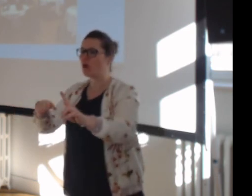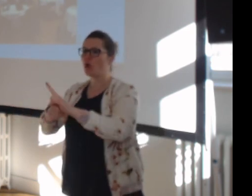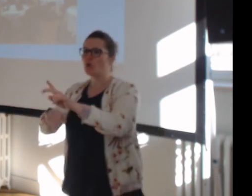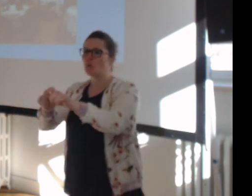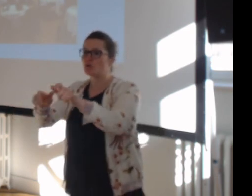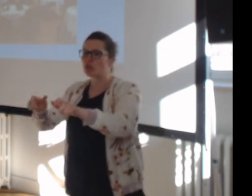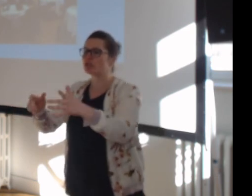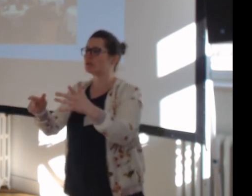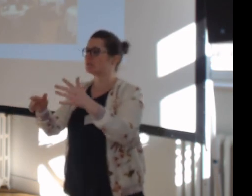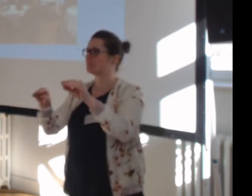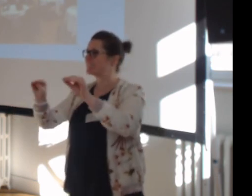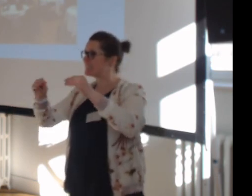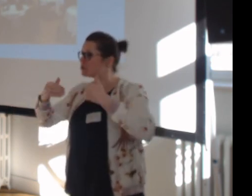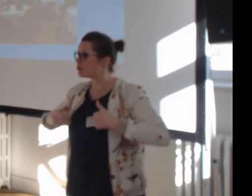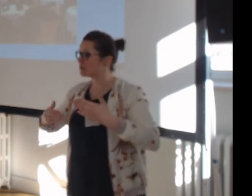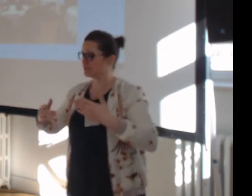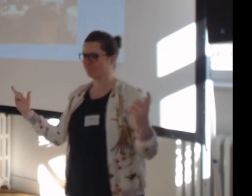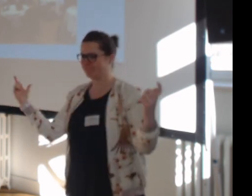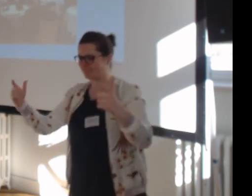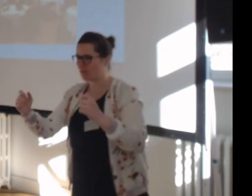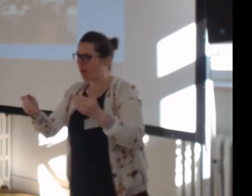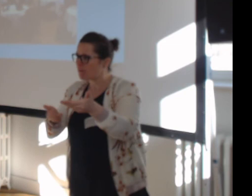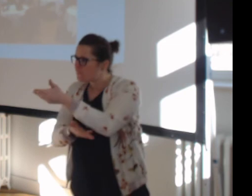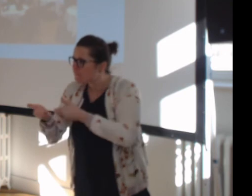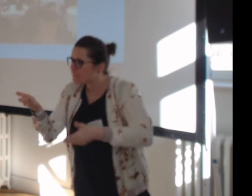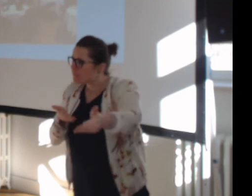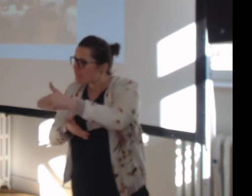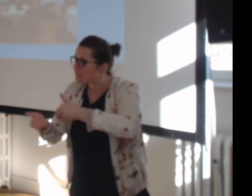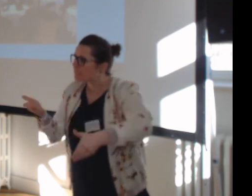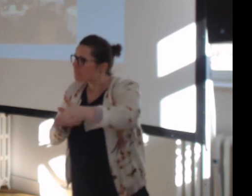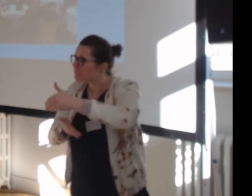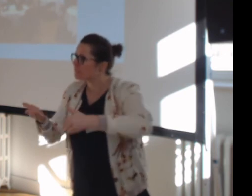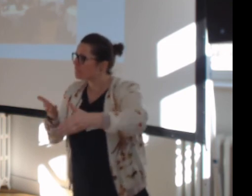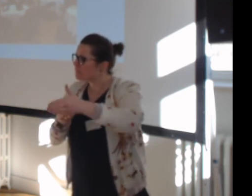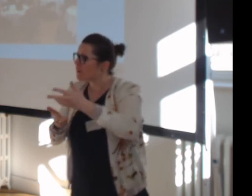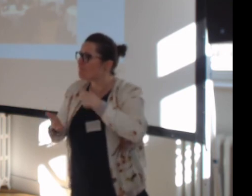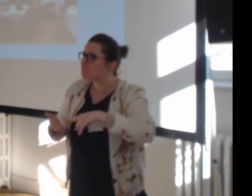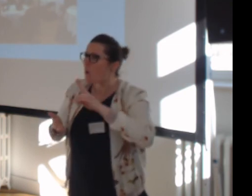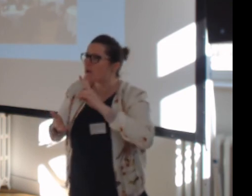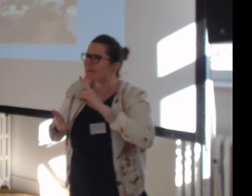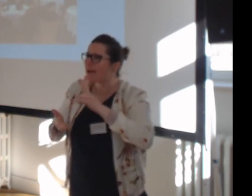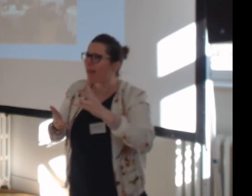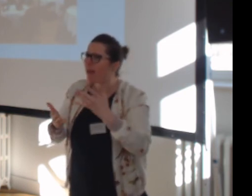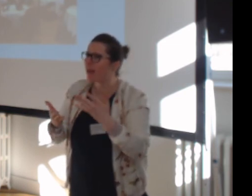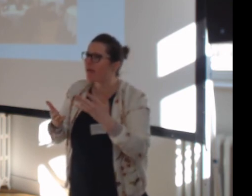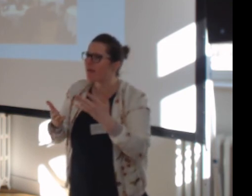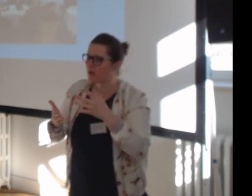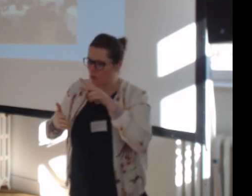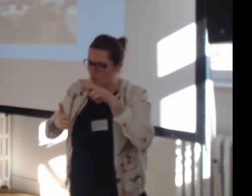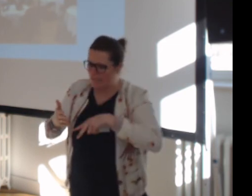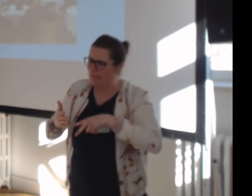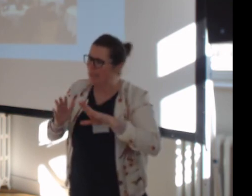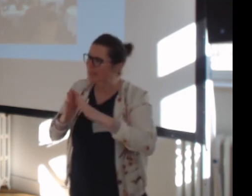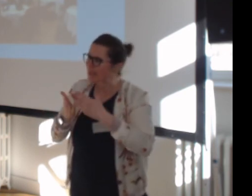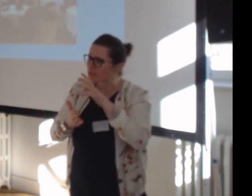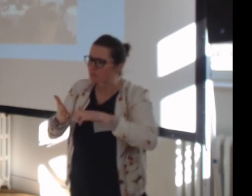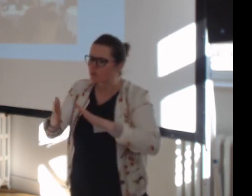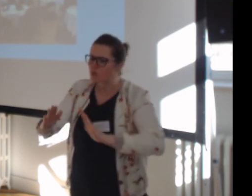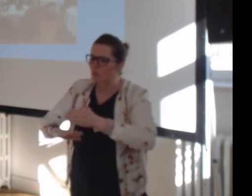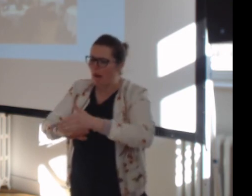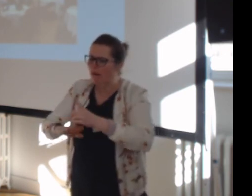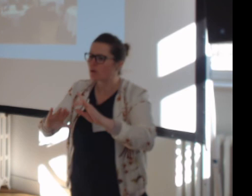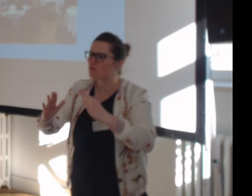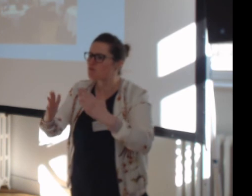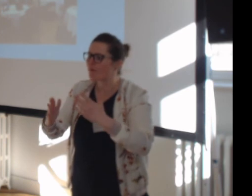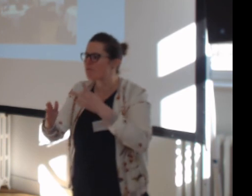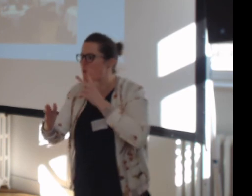users, teachers to talk about extending the benefits of accessible reading and textbooks